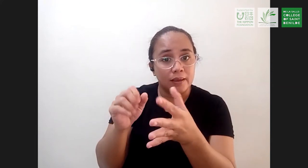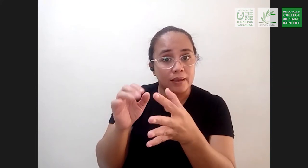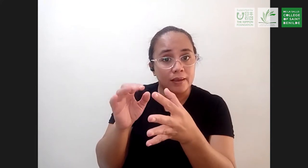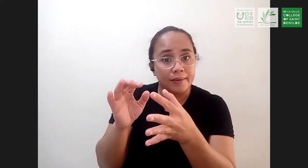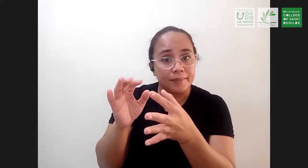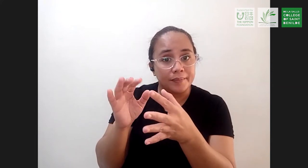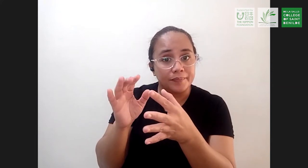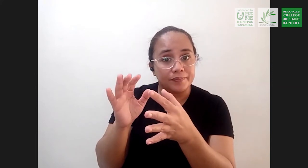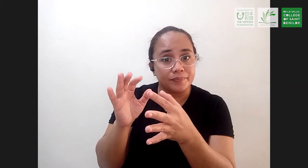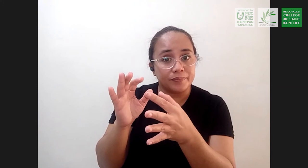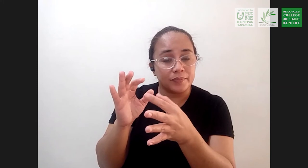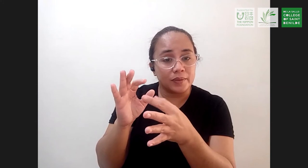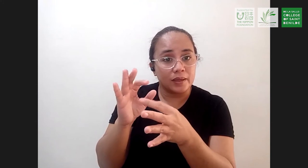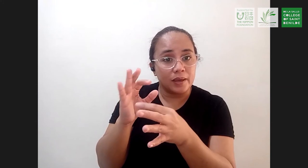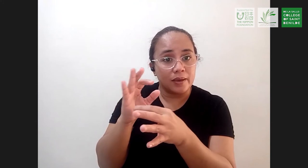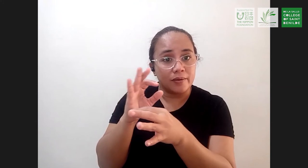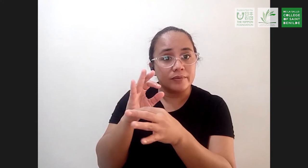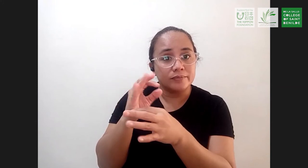the rest of the day.